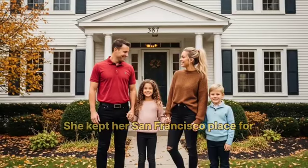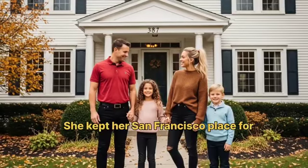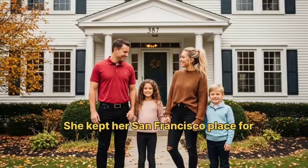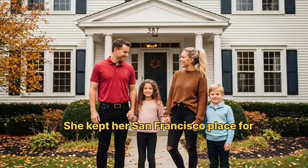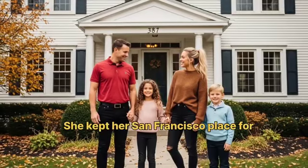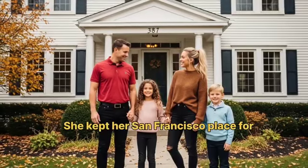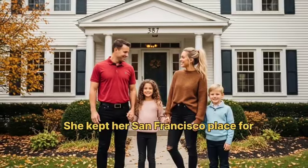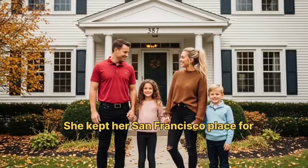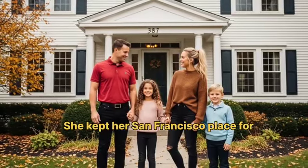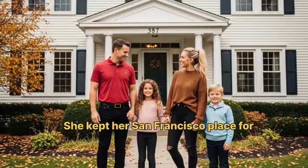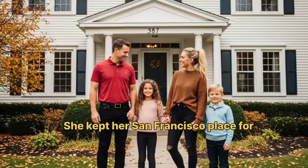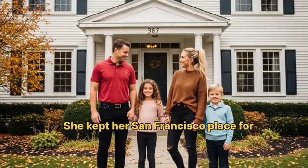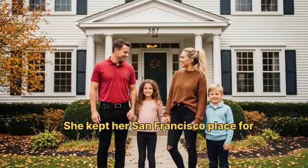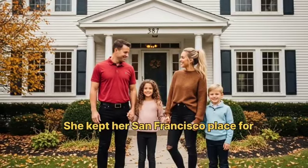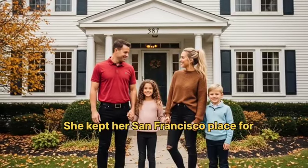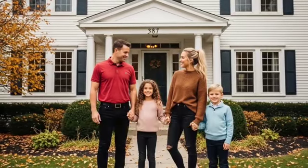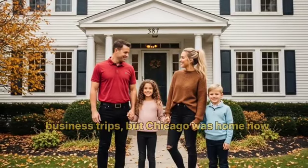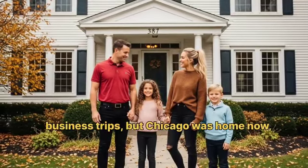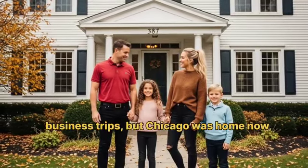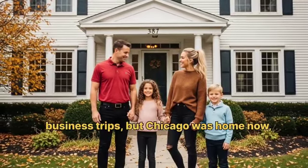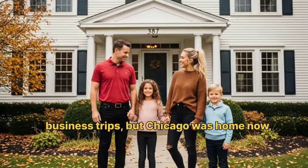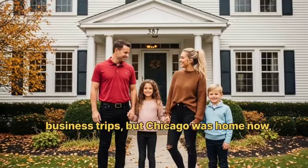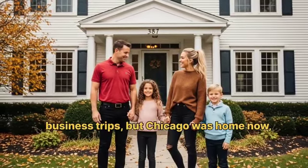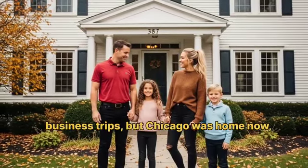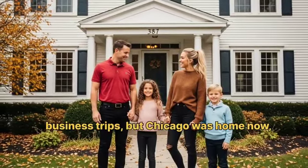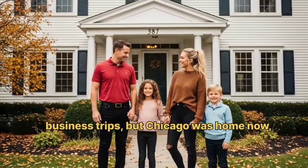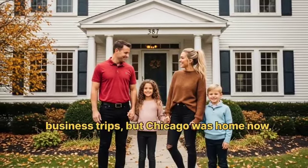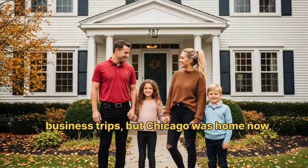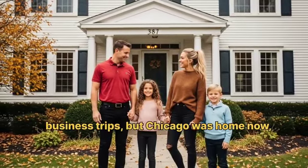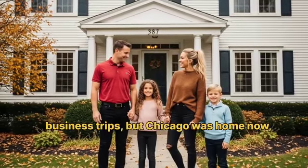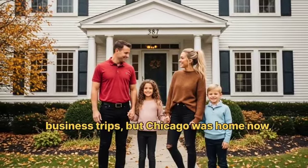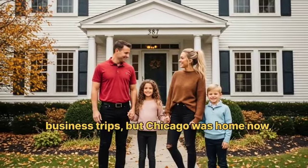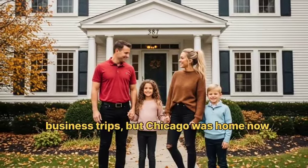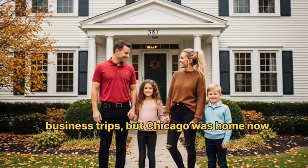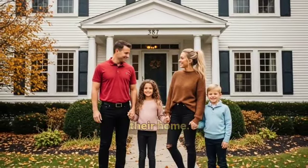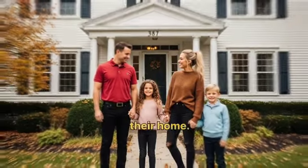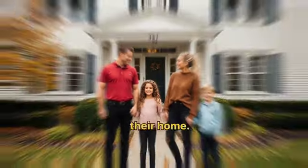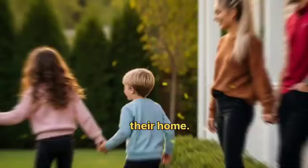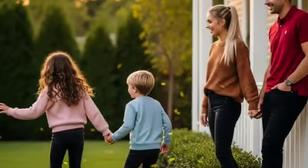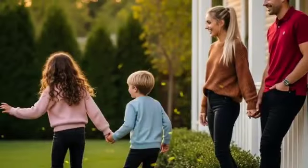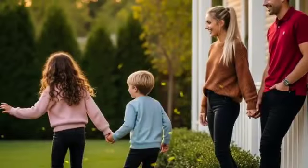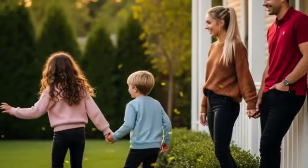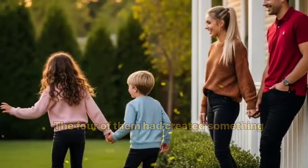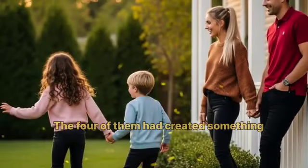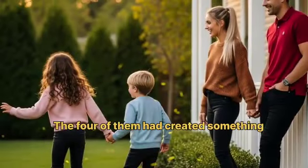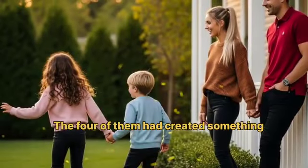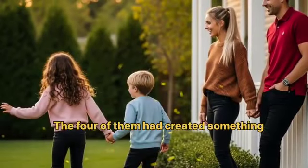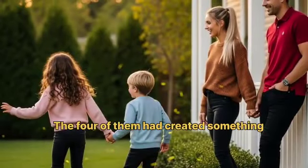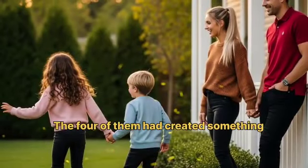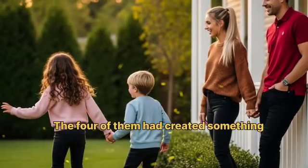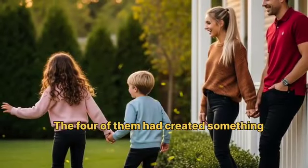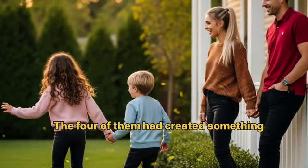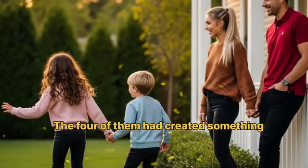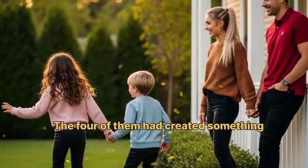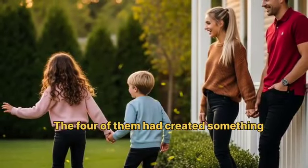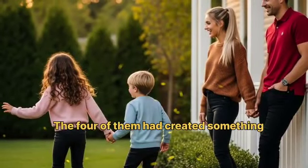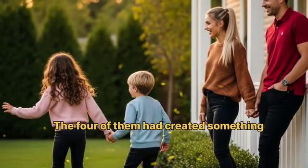She kept her San Francisco place for business trips, but Chicago was home now. Their home. The 4 of them had created